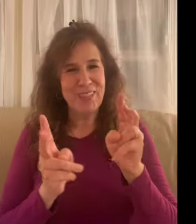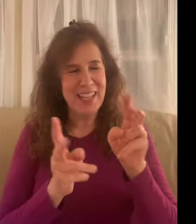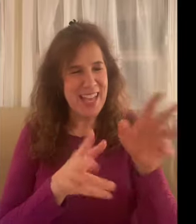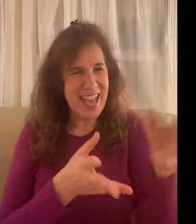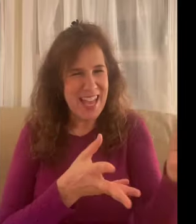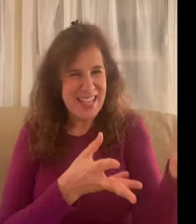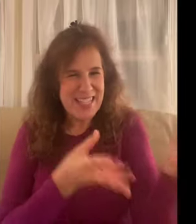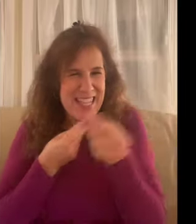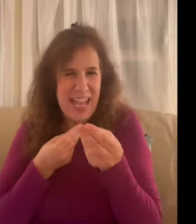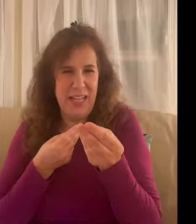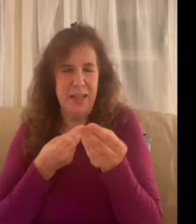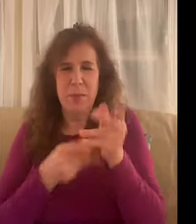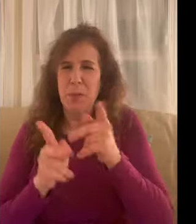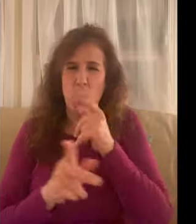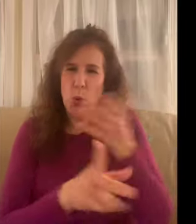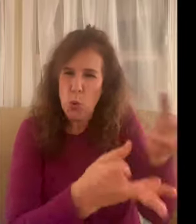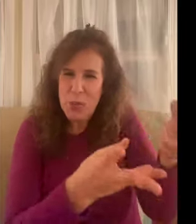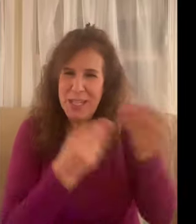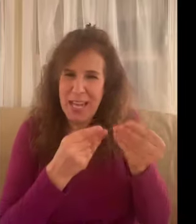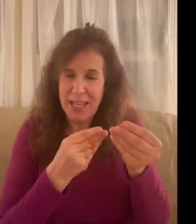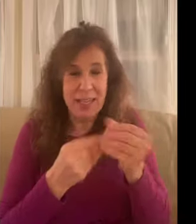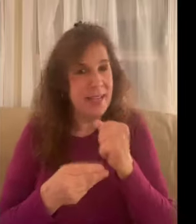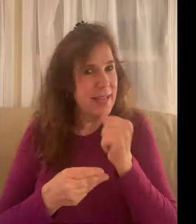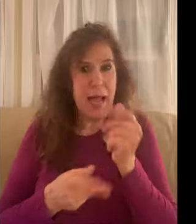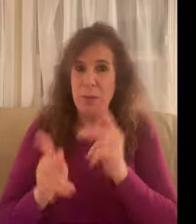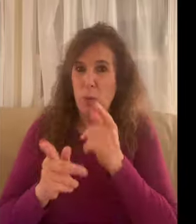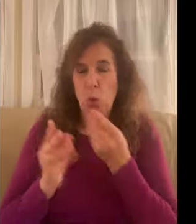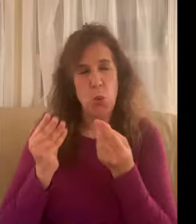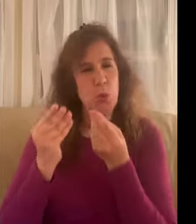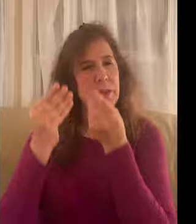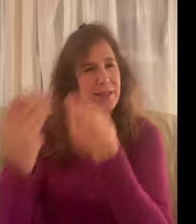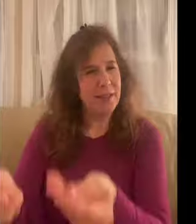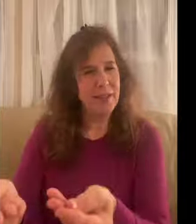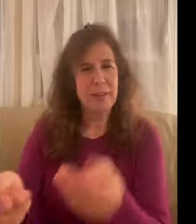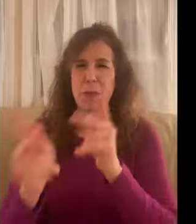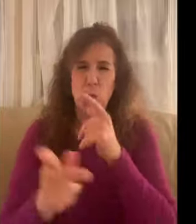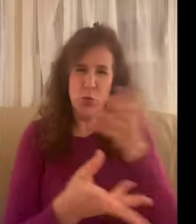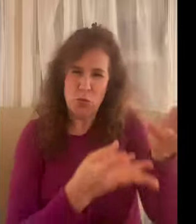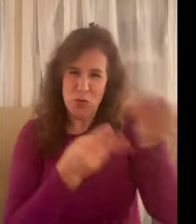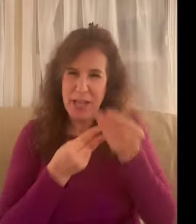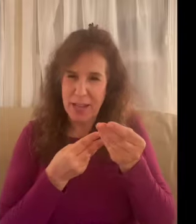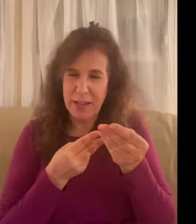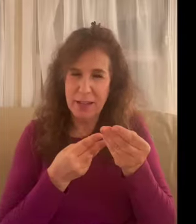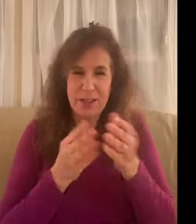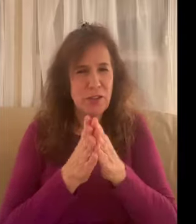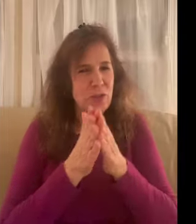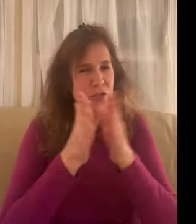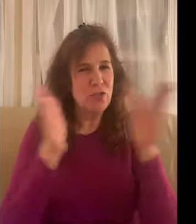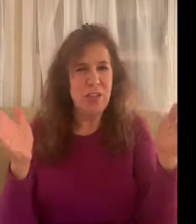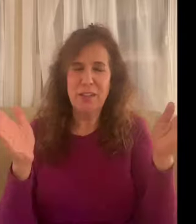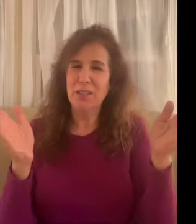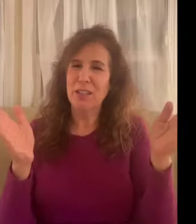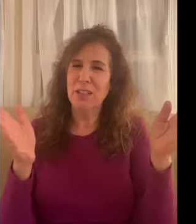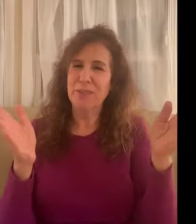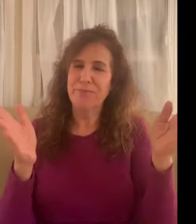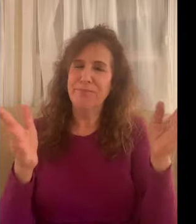not givers but takers. So there's a general introduction saying that the world became corrupt, and then it